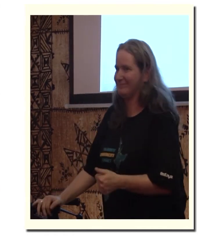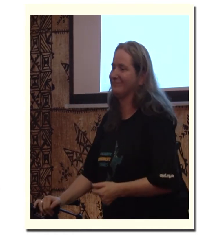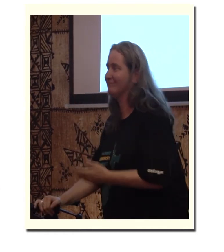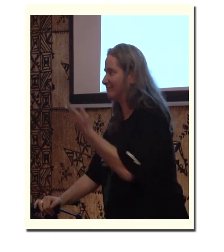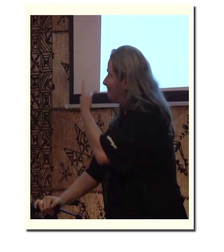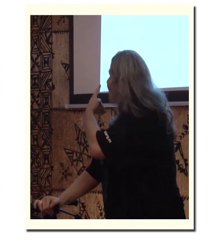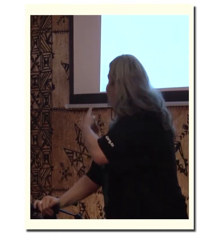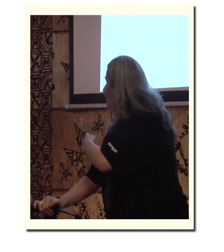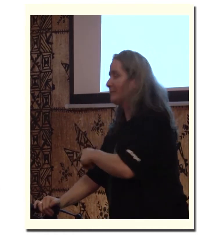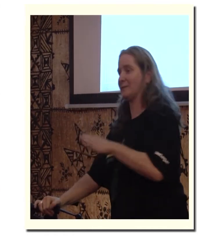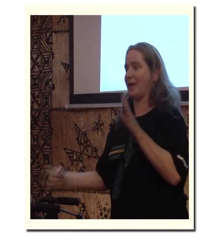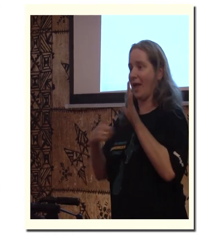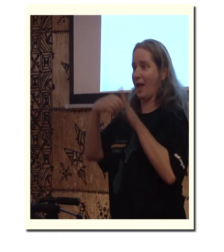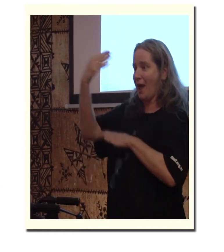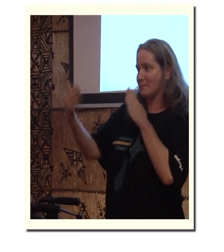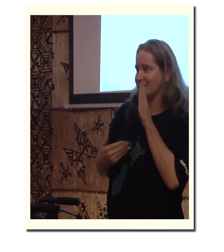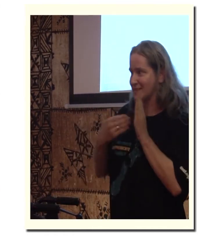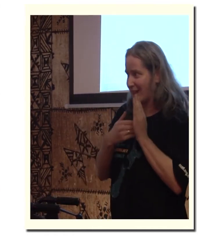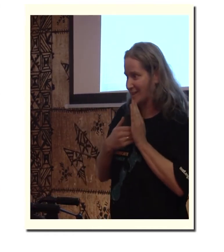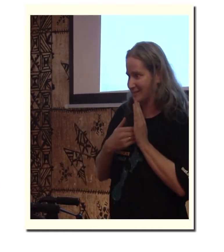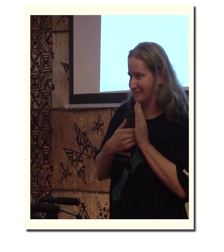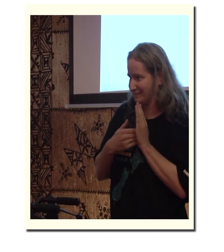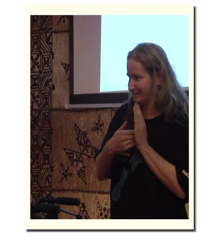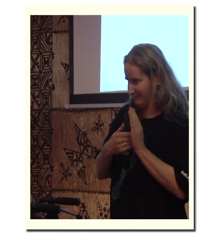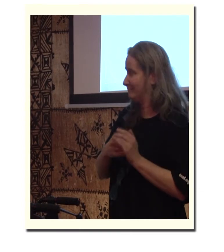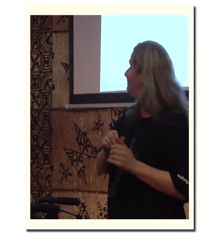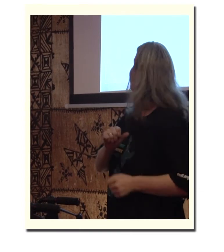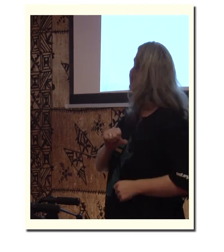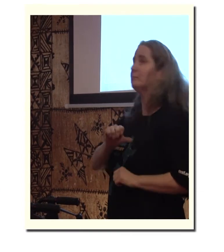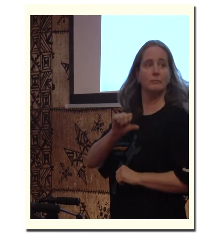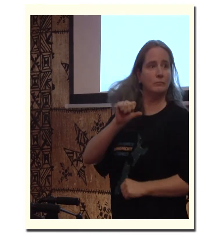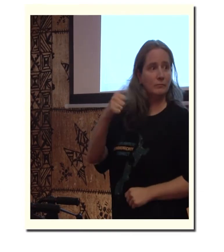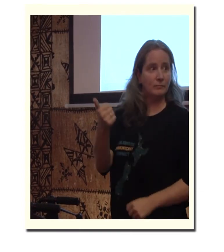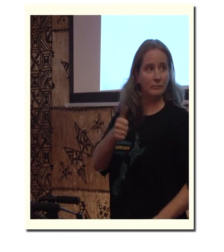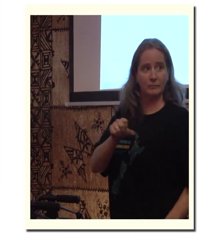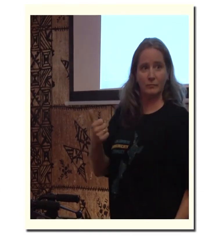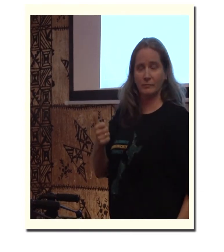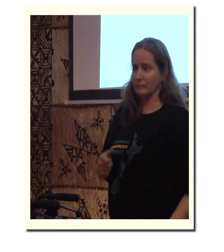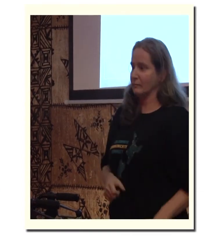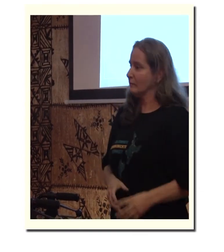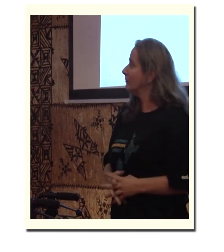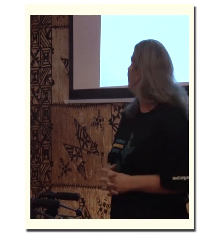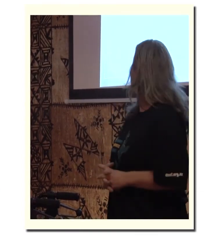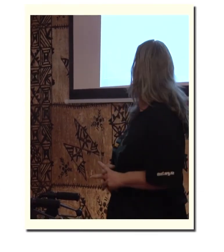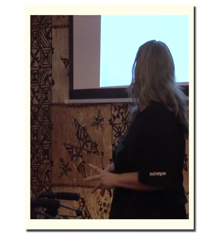name. Now, so I'm going to be teaching you the alphabet, A to Z.